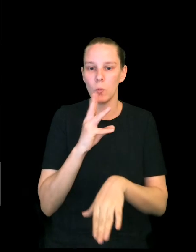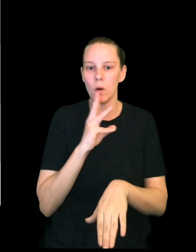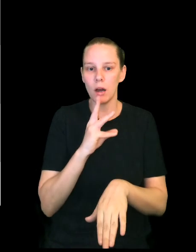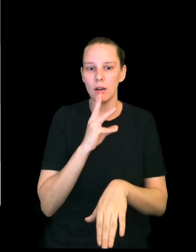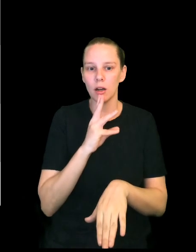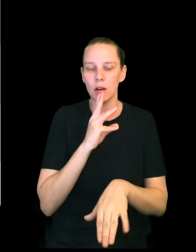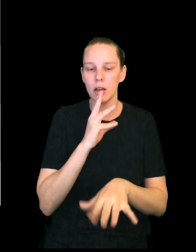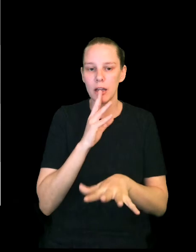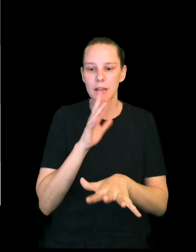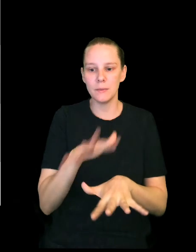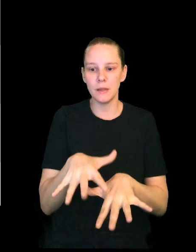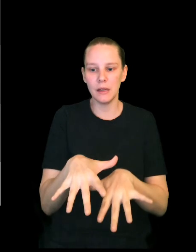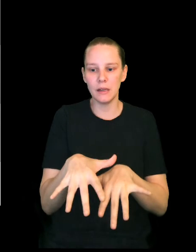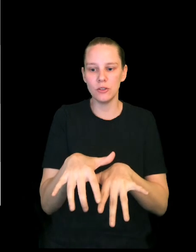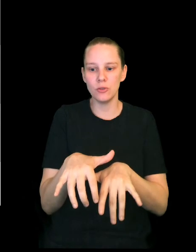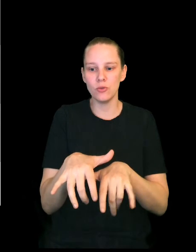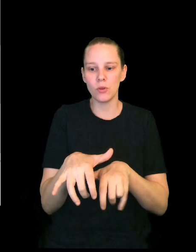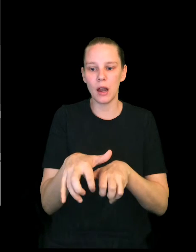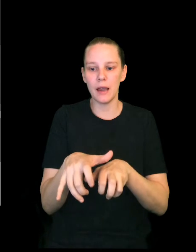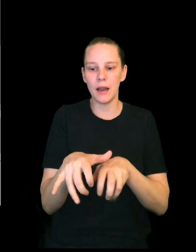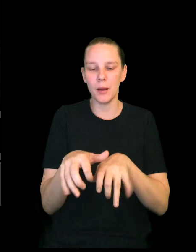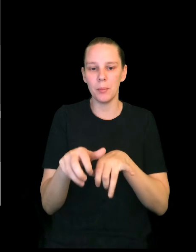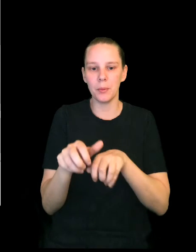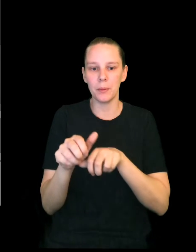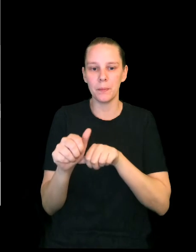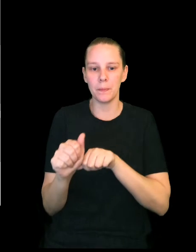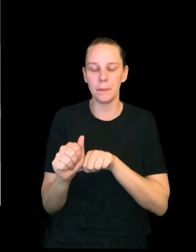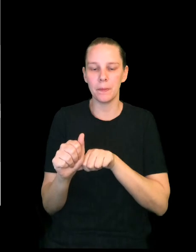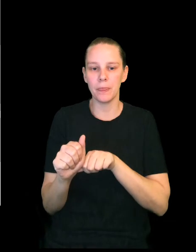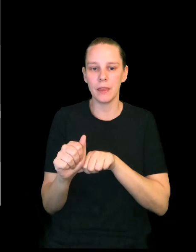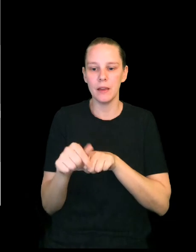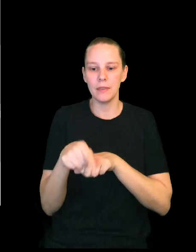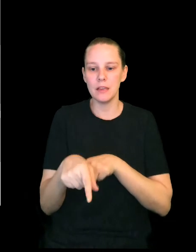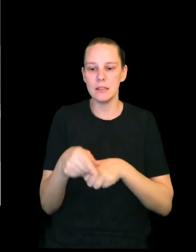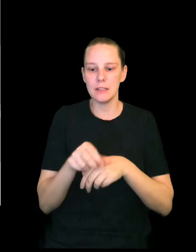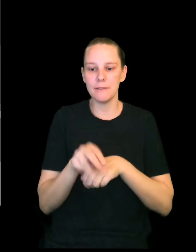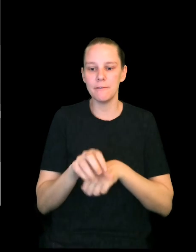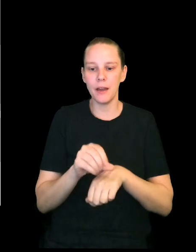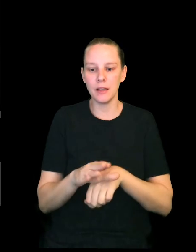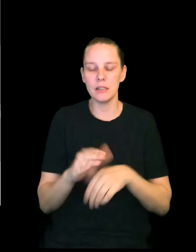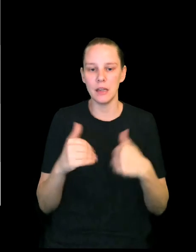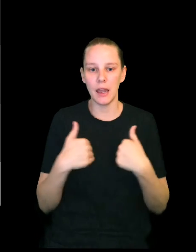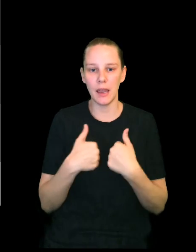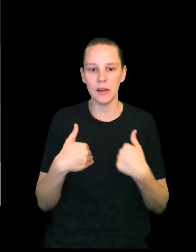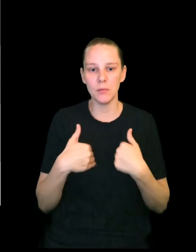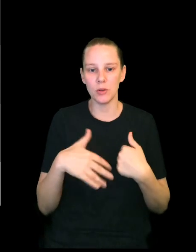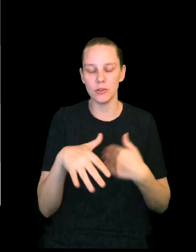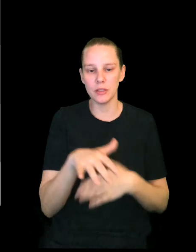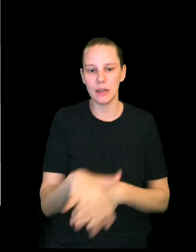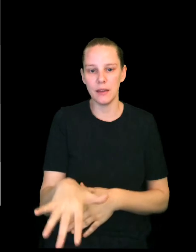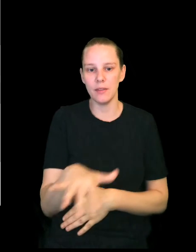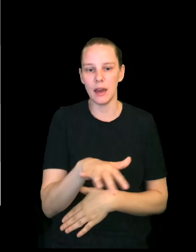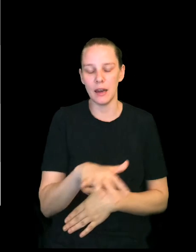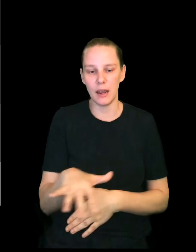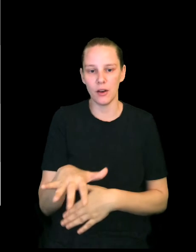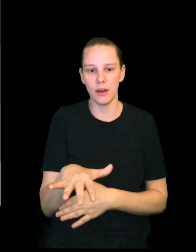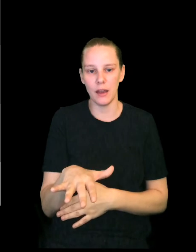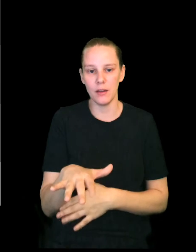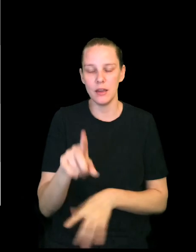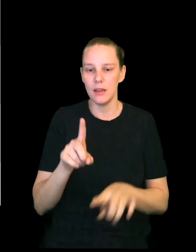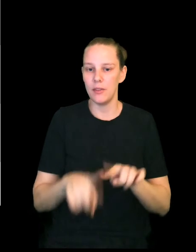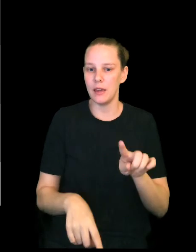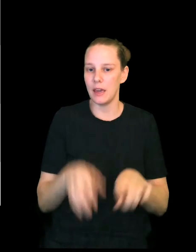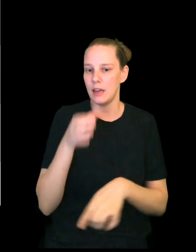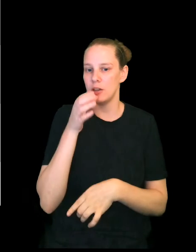Slowly, water is beginning to dry up. This is affecting animals in that